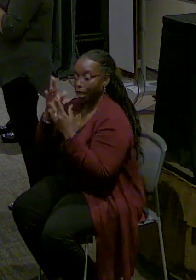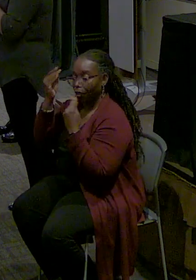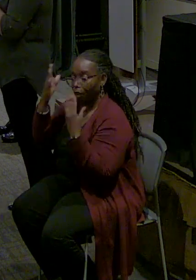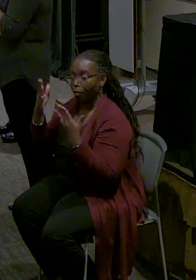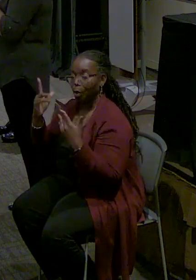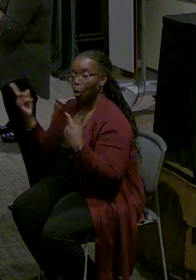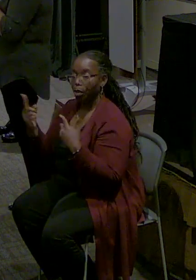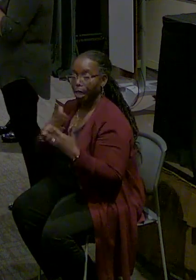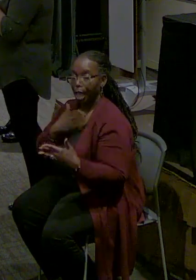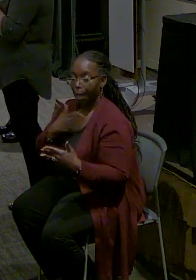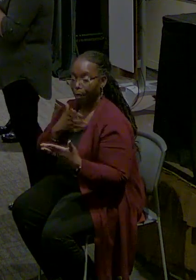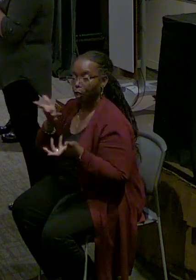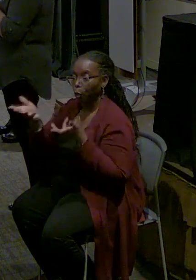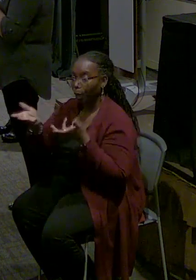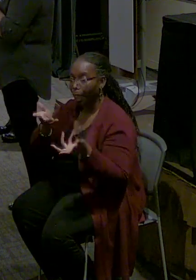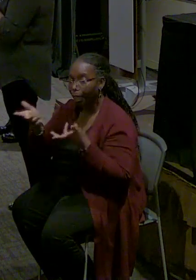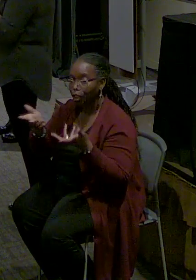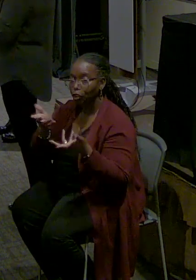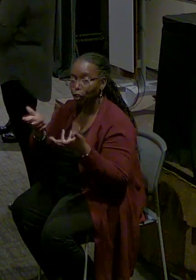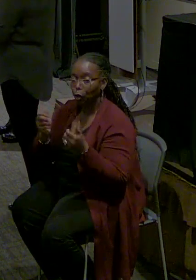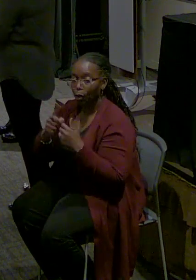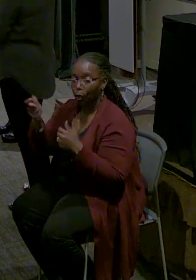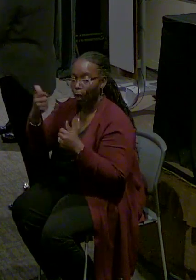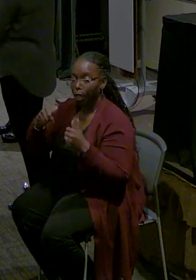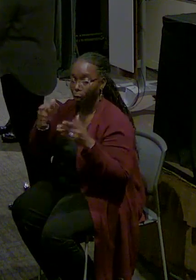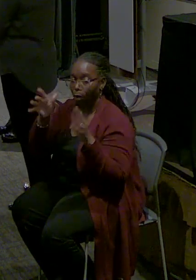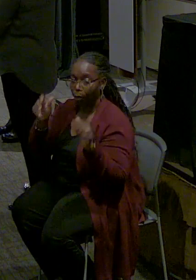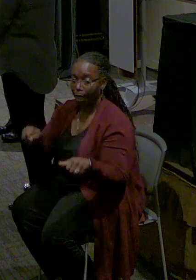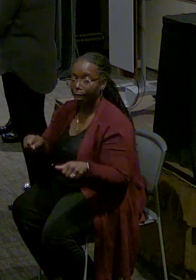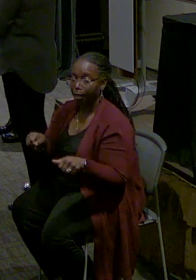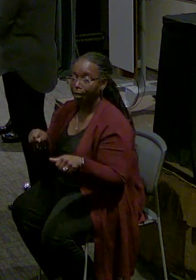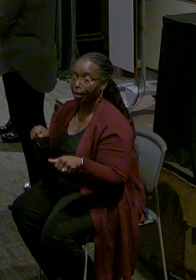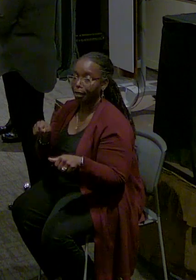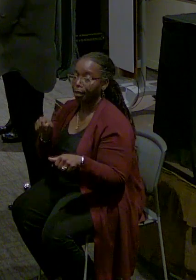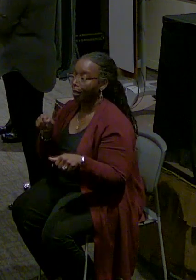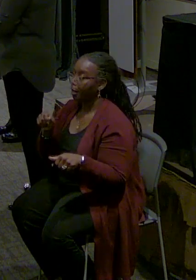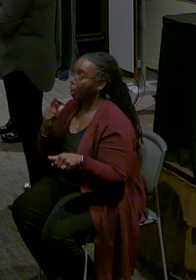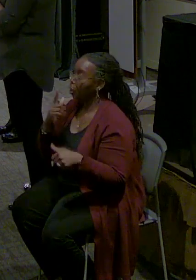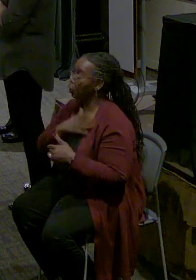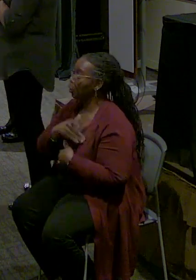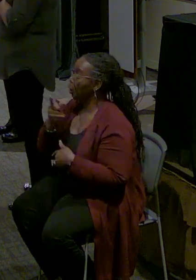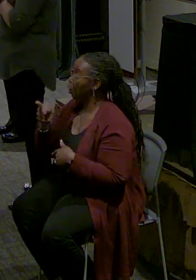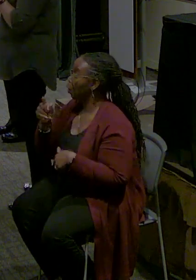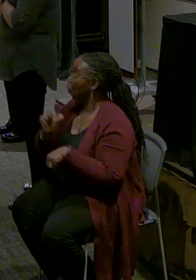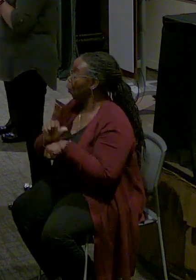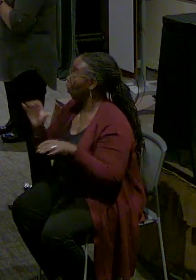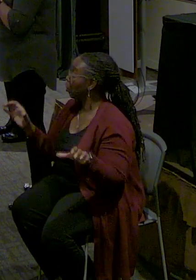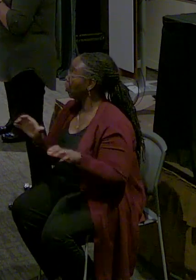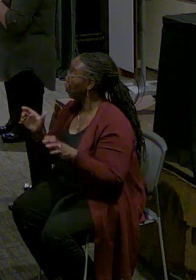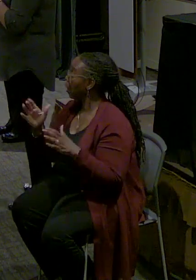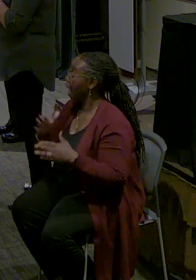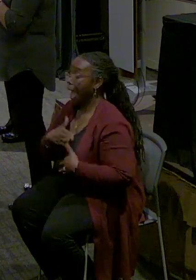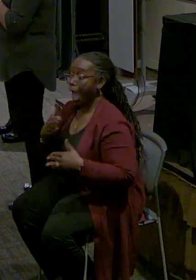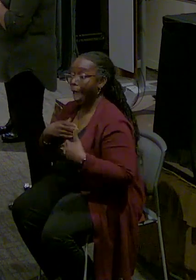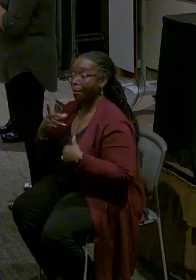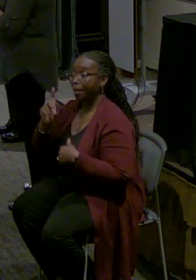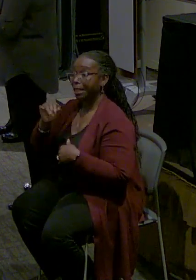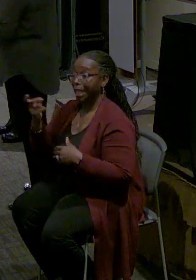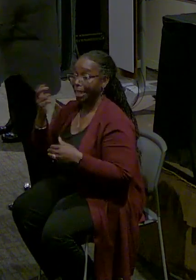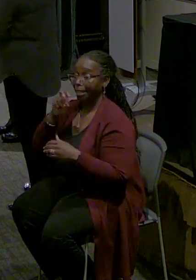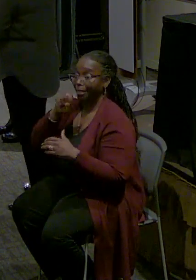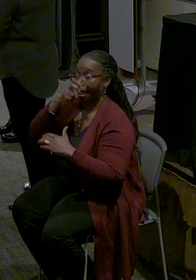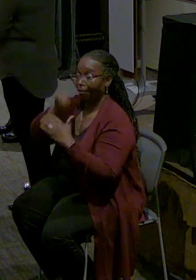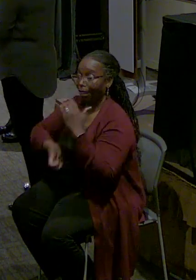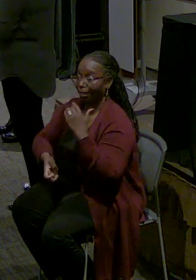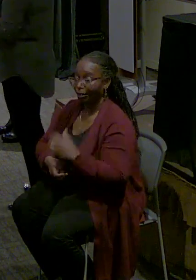We're always happy to engage with you in any way that we can. And just appreciate you and the work that you do. So happy data diving.